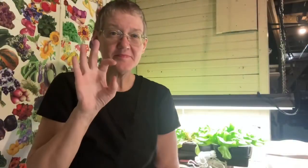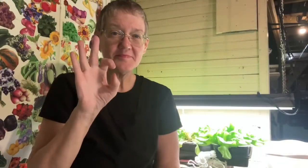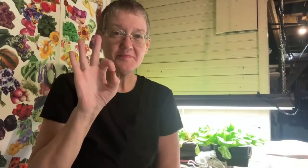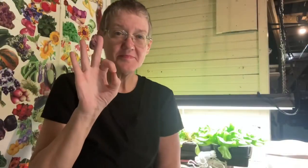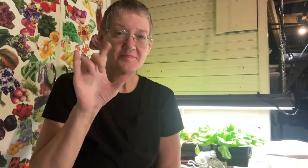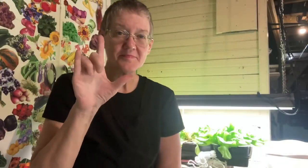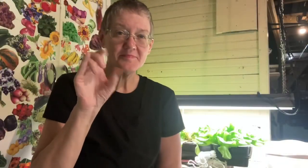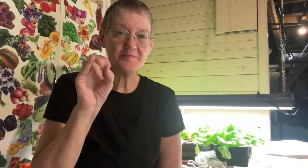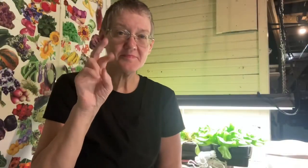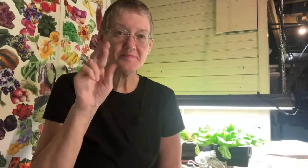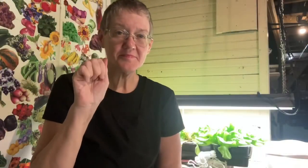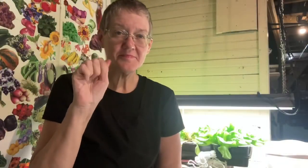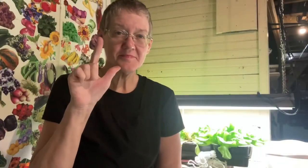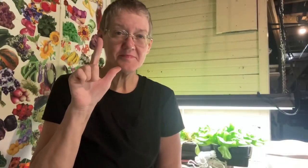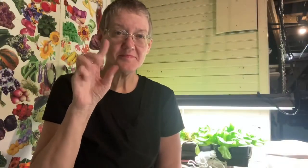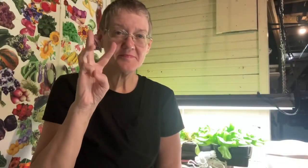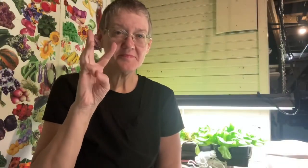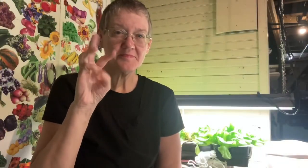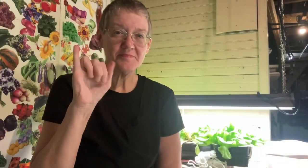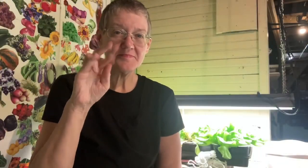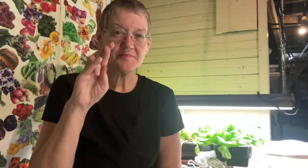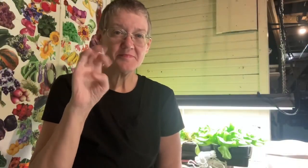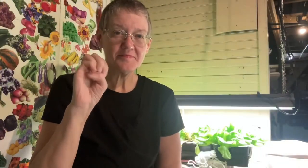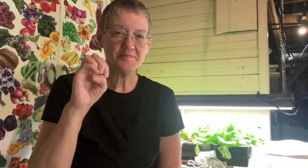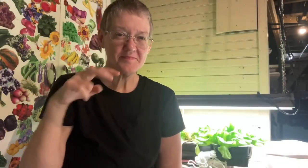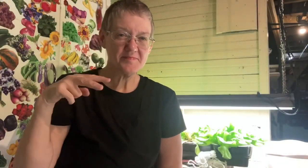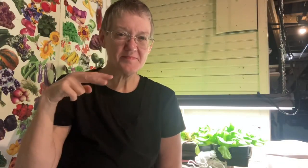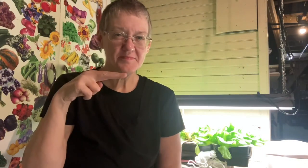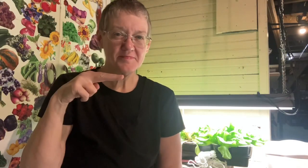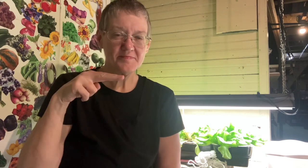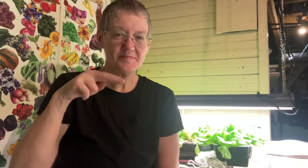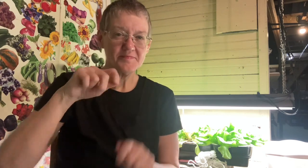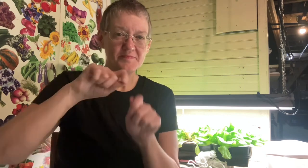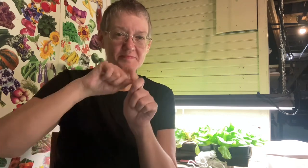Then I secured it in place with some floral wire.